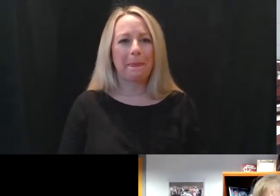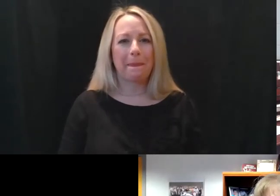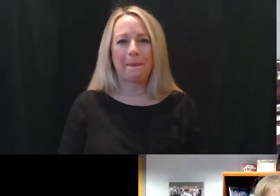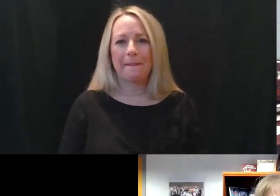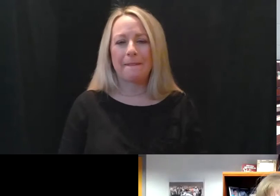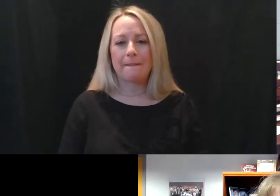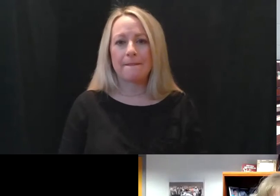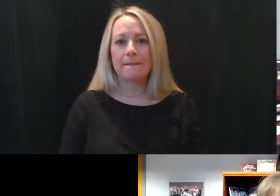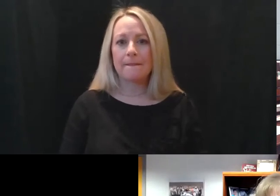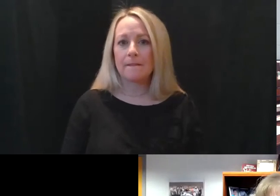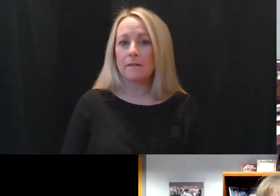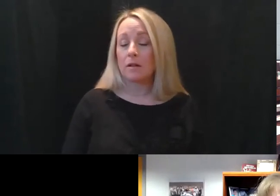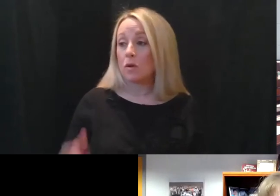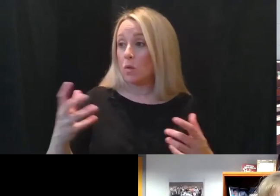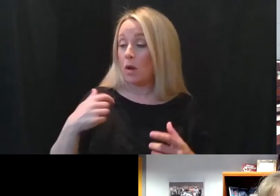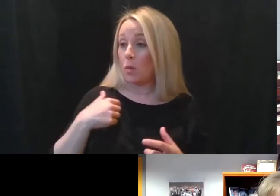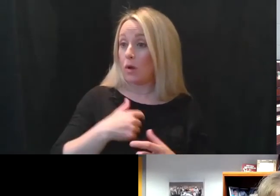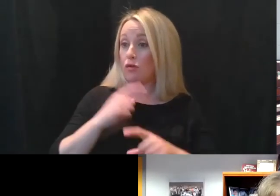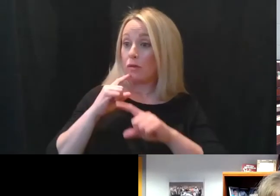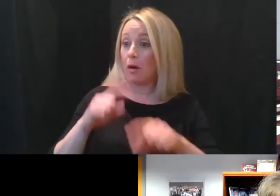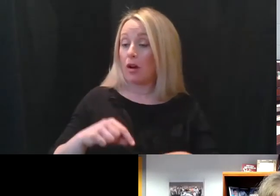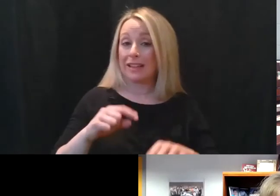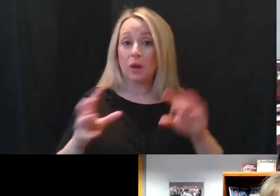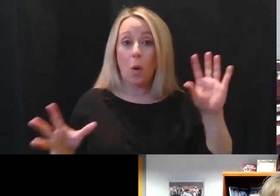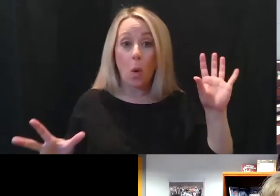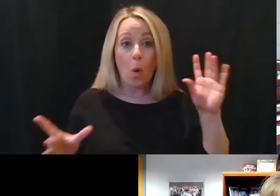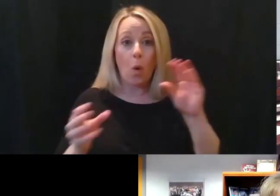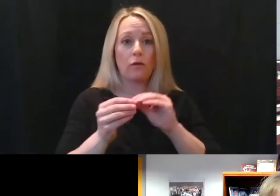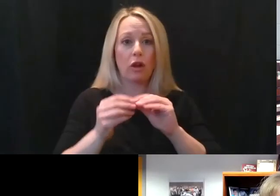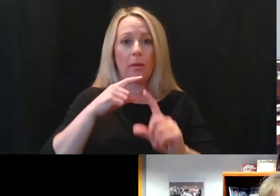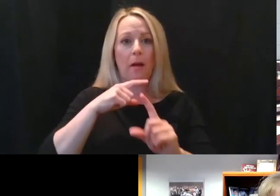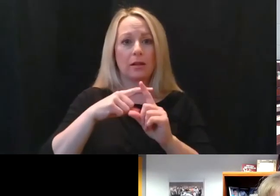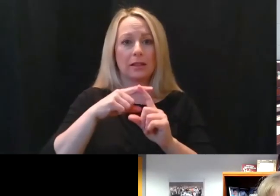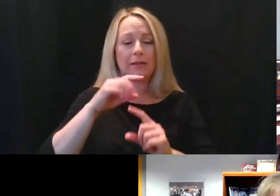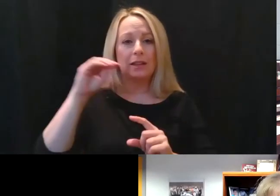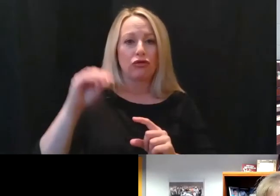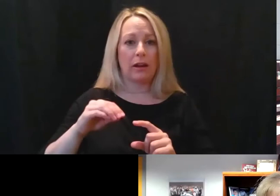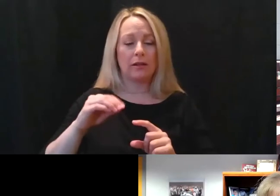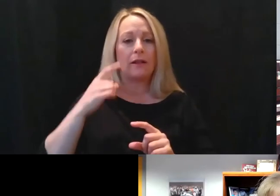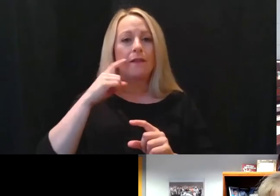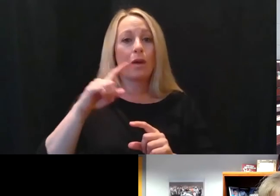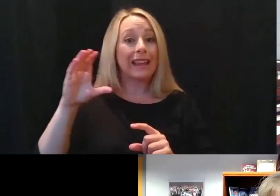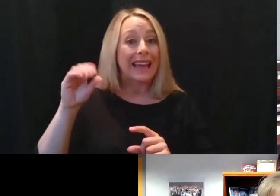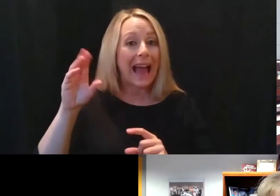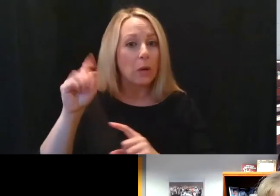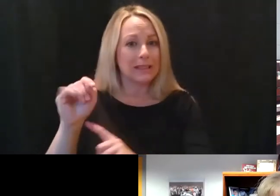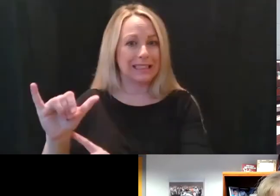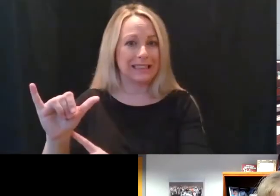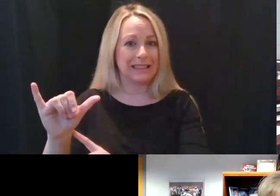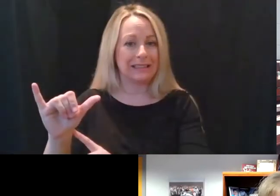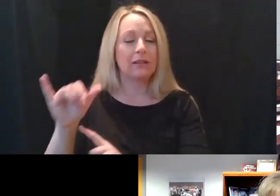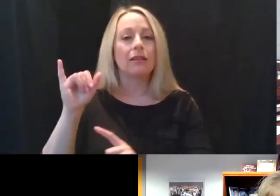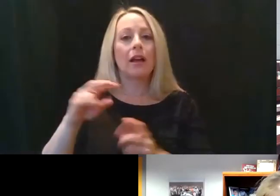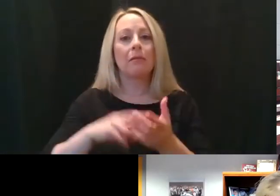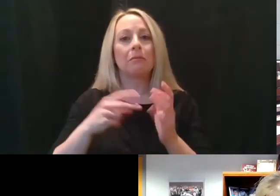Well, what we're reporting is the overall positivity rate for the county. So you have to remember that that's taking into